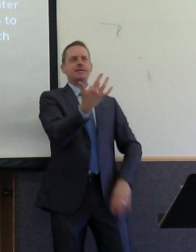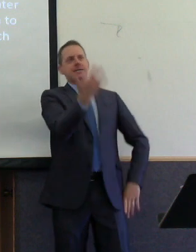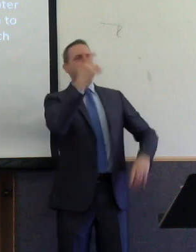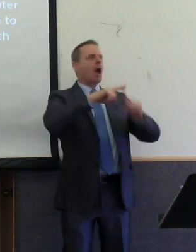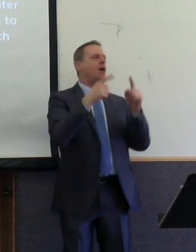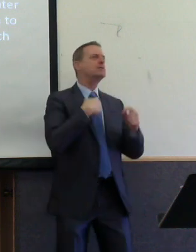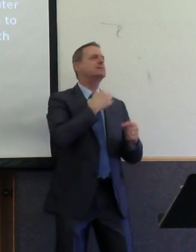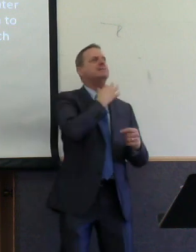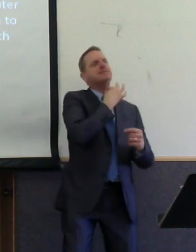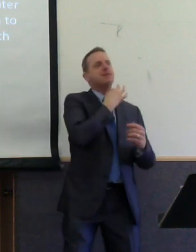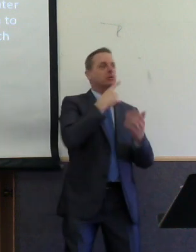on.